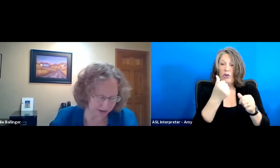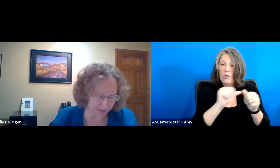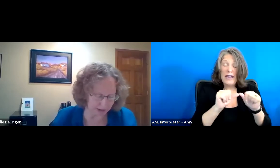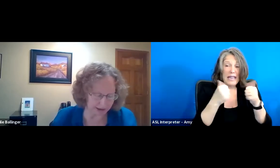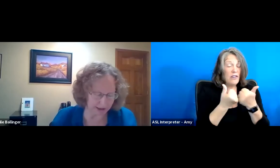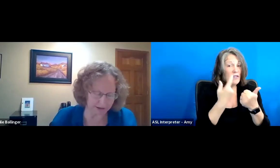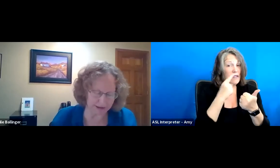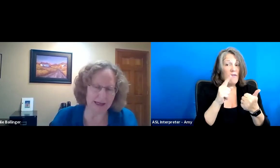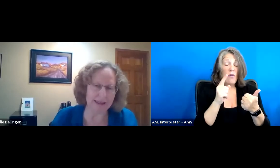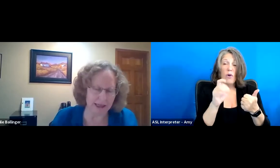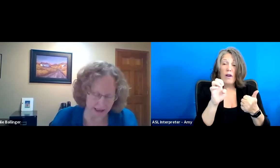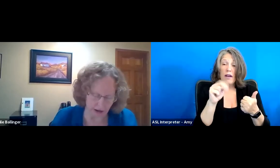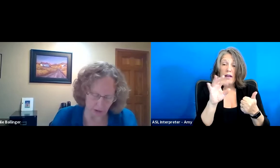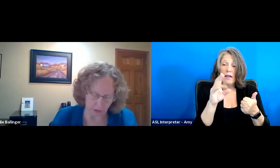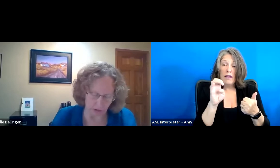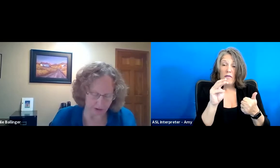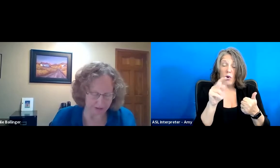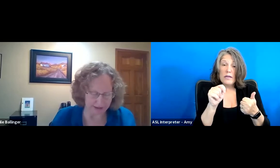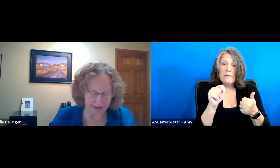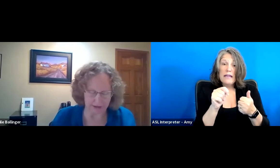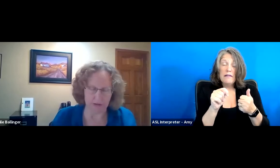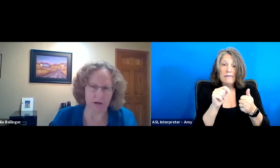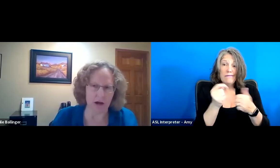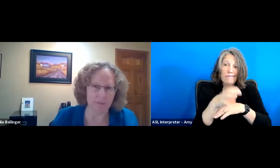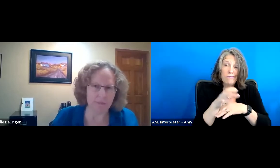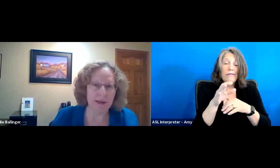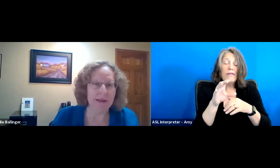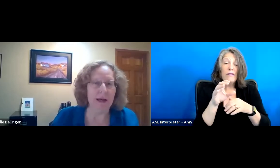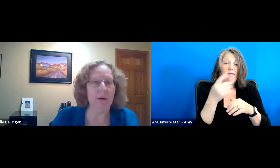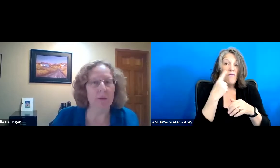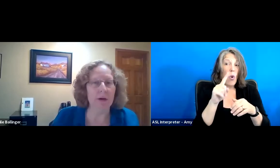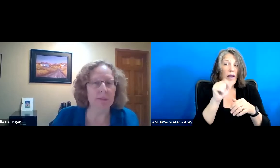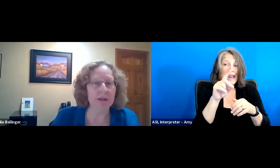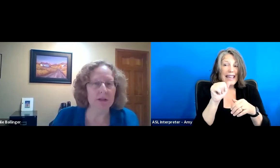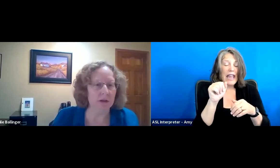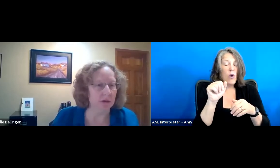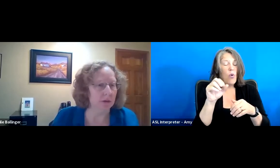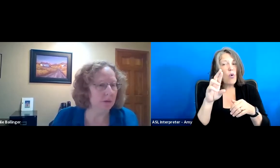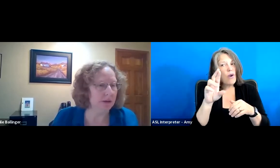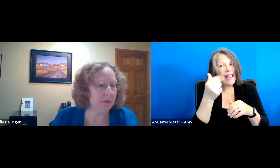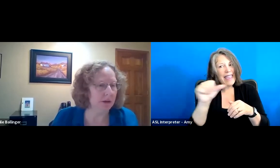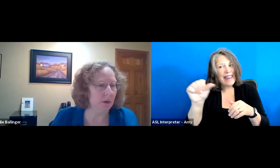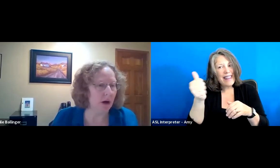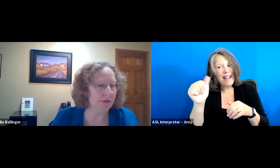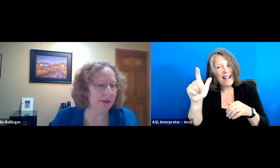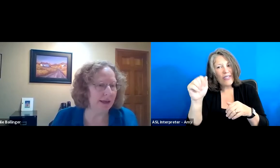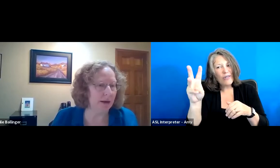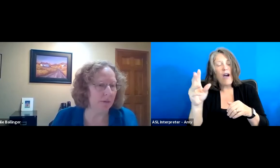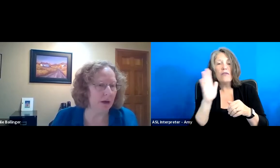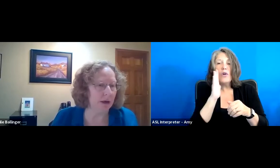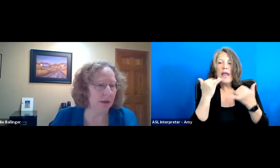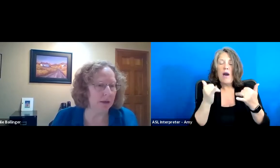enforcement responsibility under the ADA or any other law. Now, what I'm going to do is I'm going to go